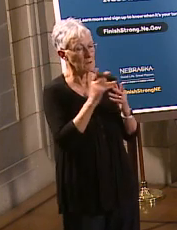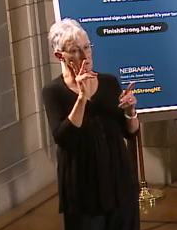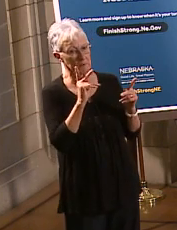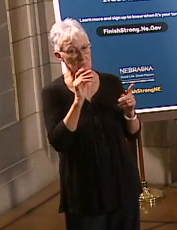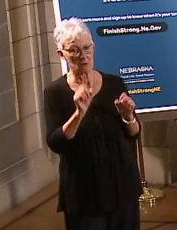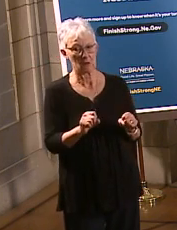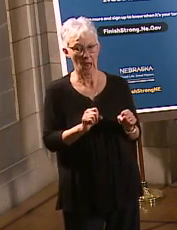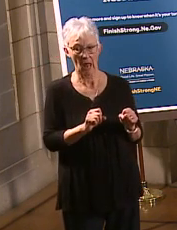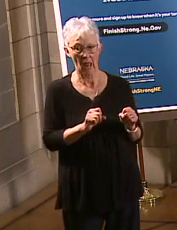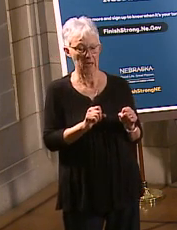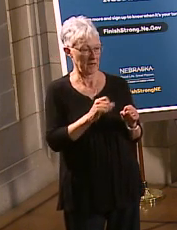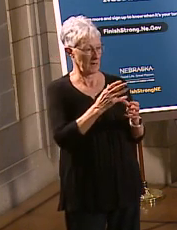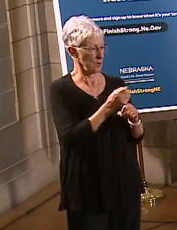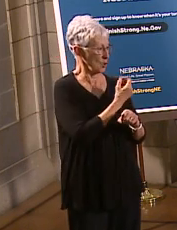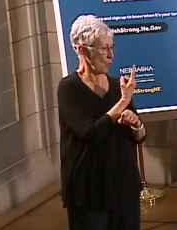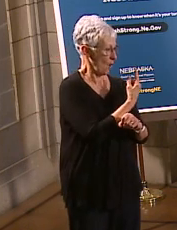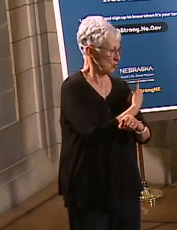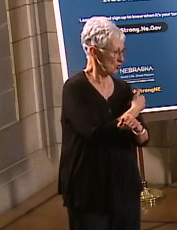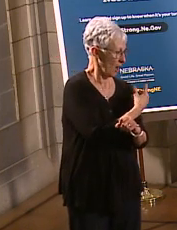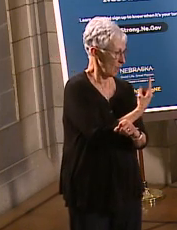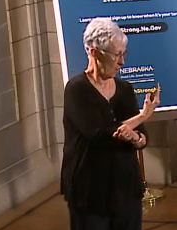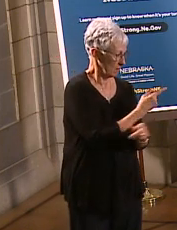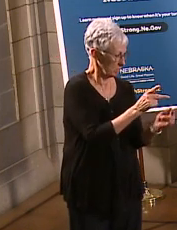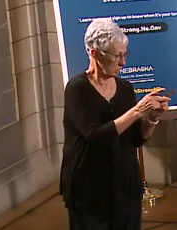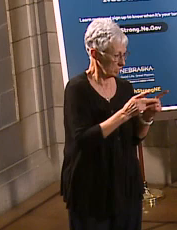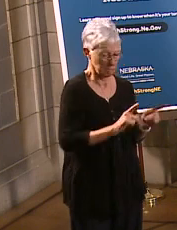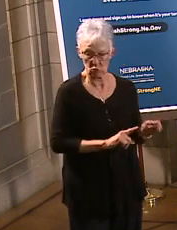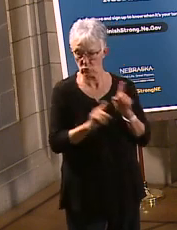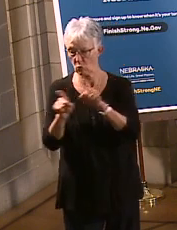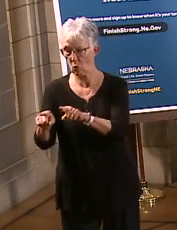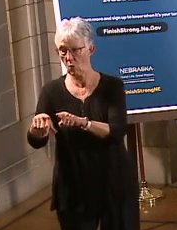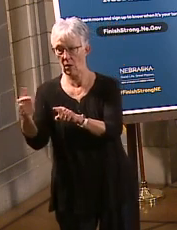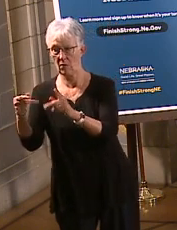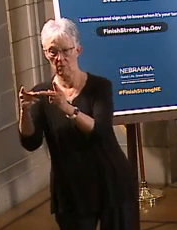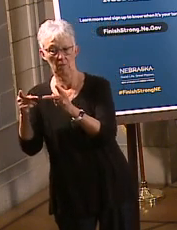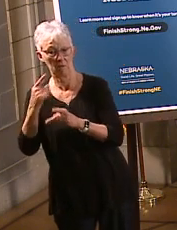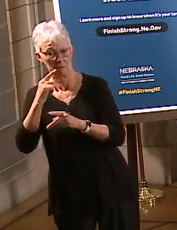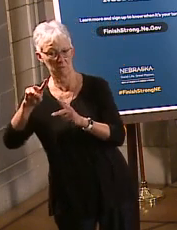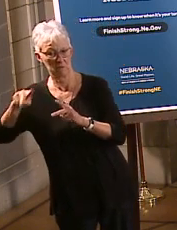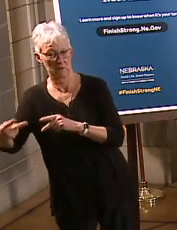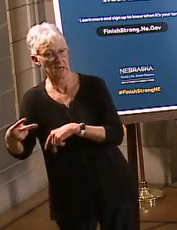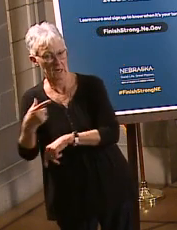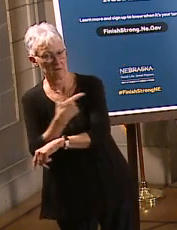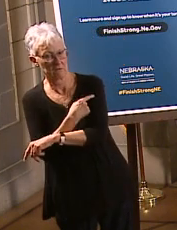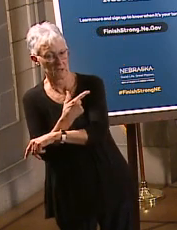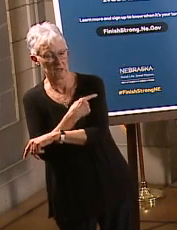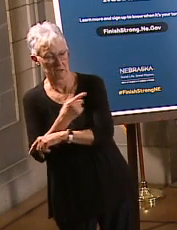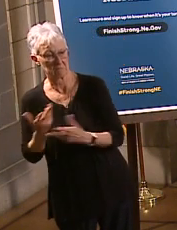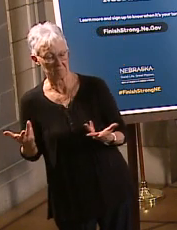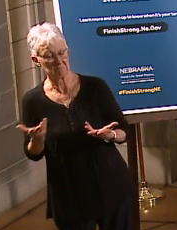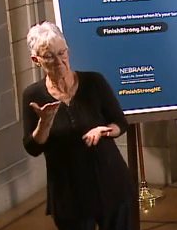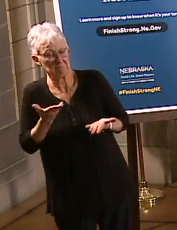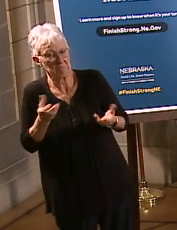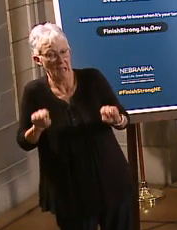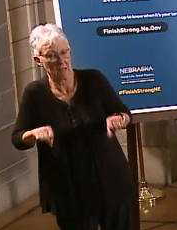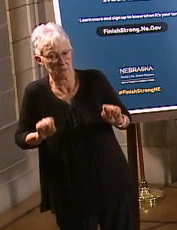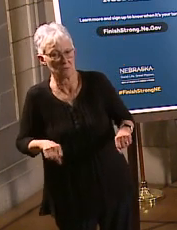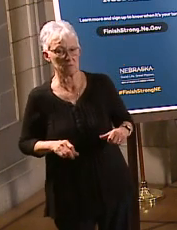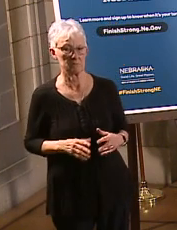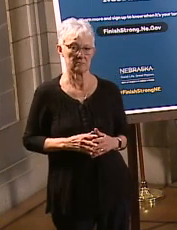by and large, it'll be all people local to those pharmacies who are going to be eligible to get those vaccines. And how close are you to, I